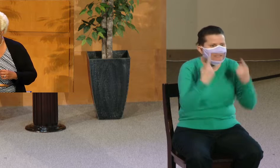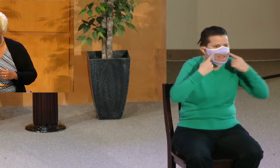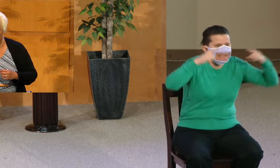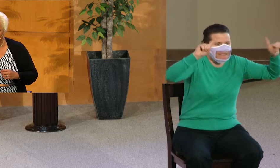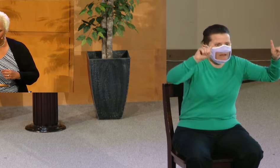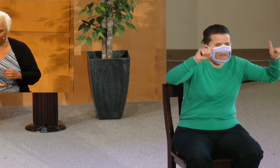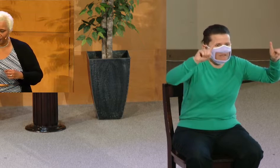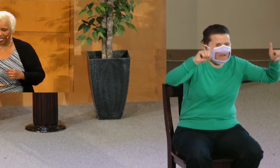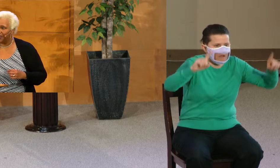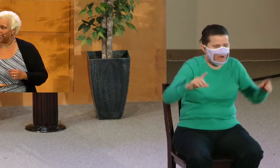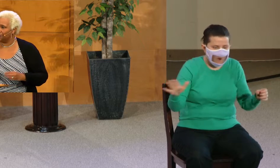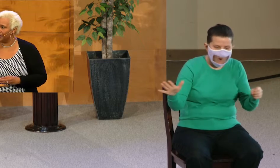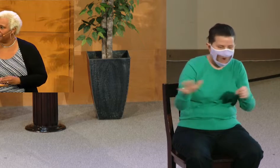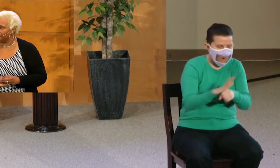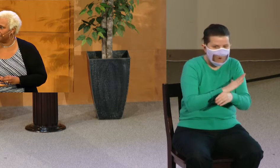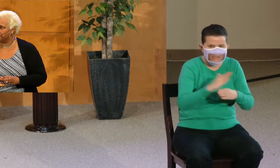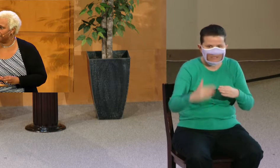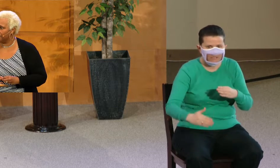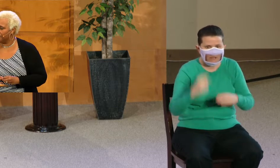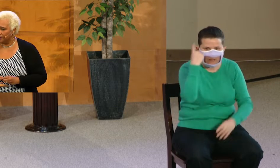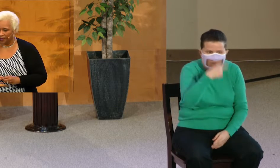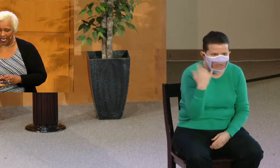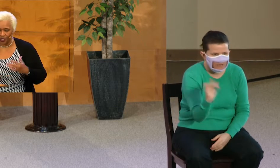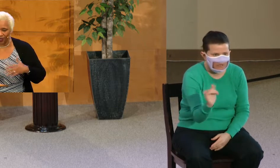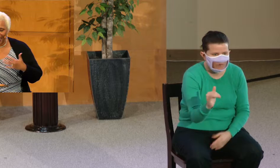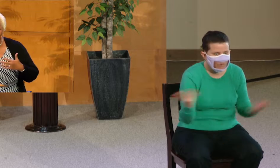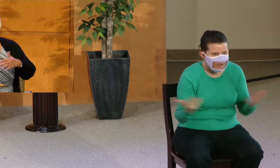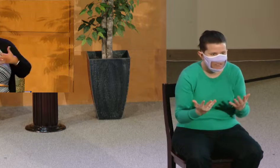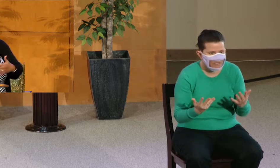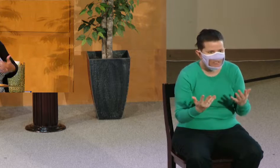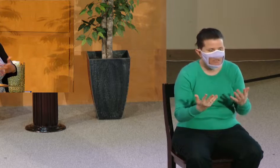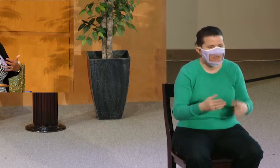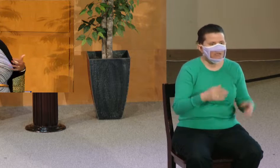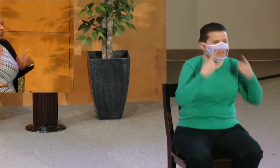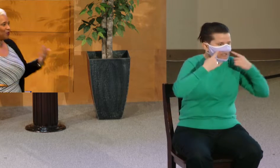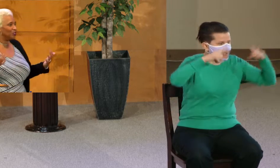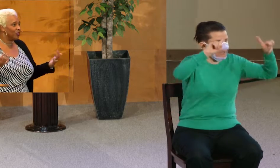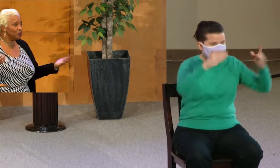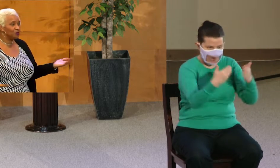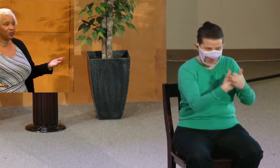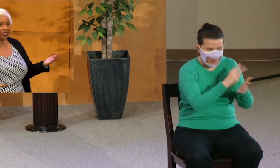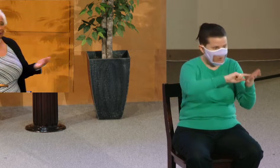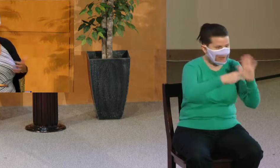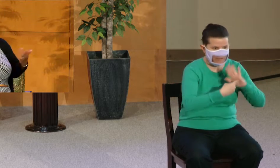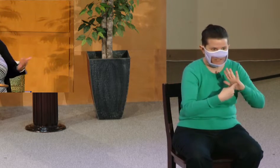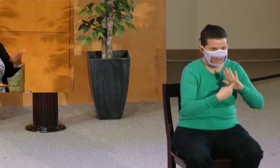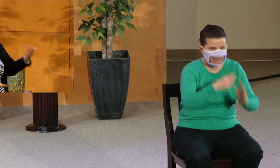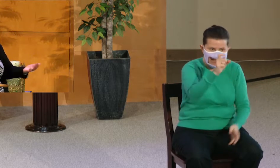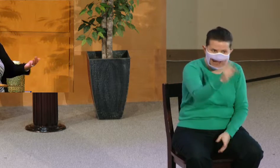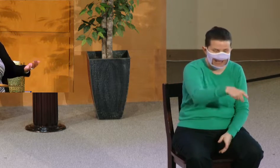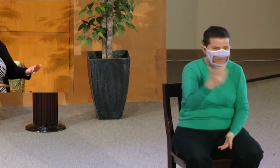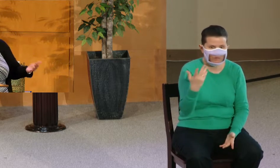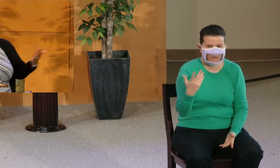success. And then I surrendered. And during that time of being surrendered, it was a really amazing,